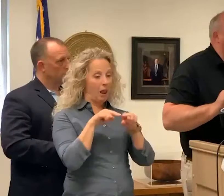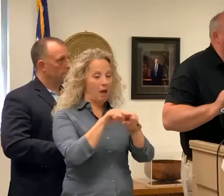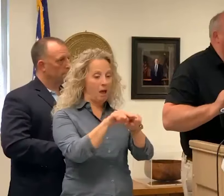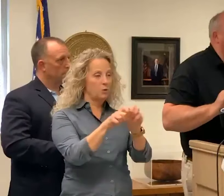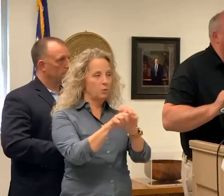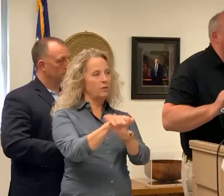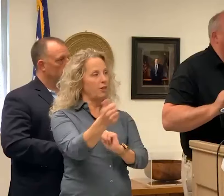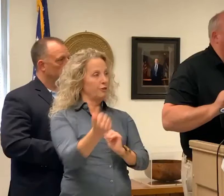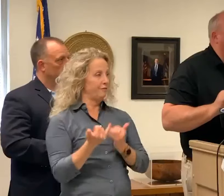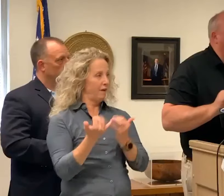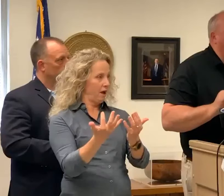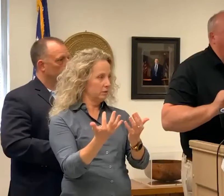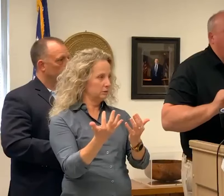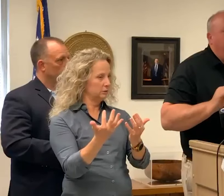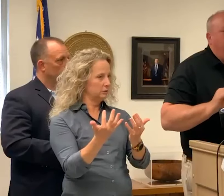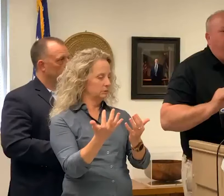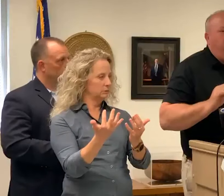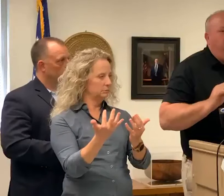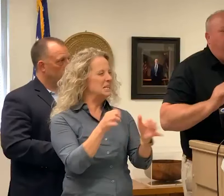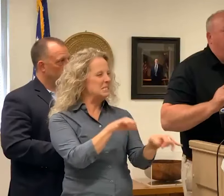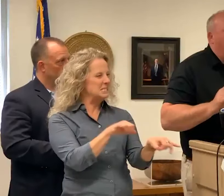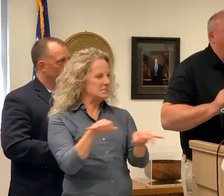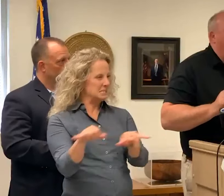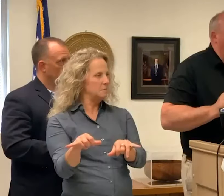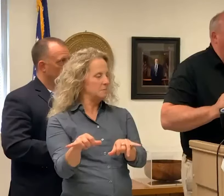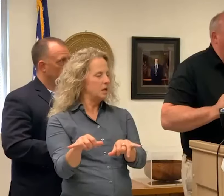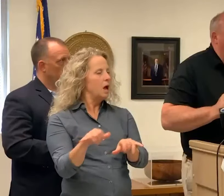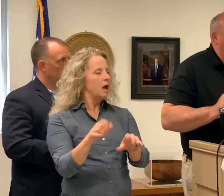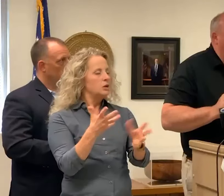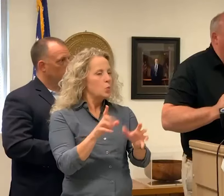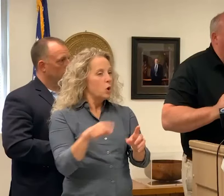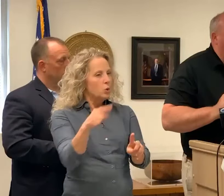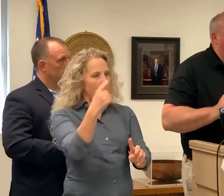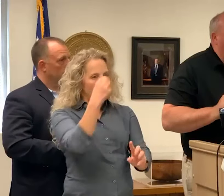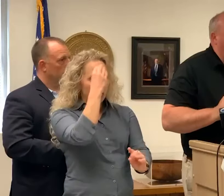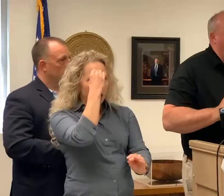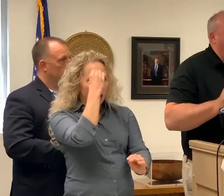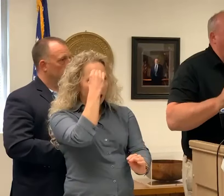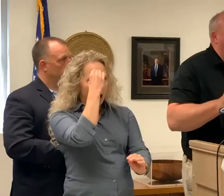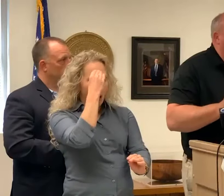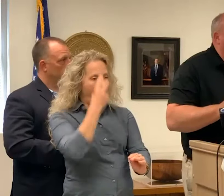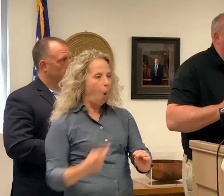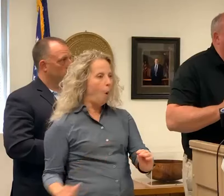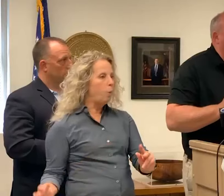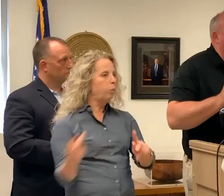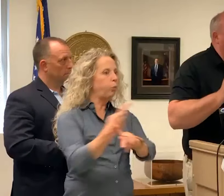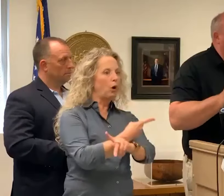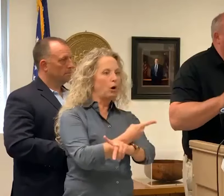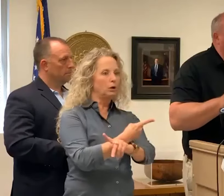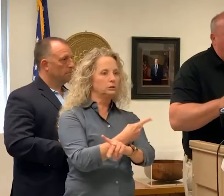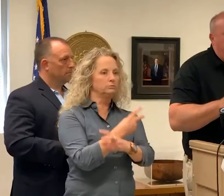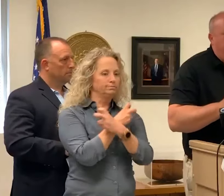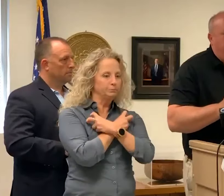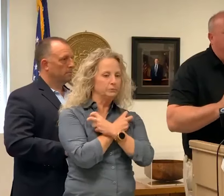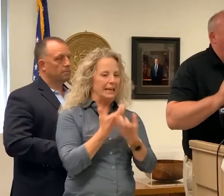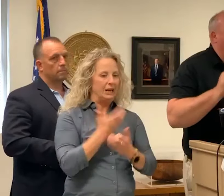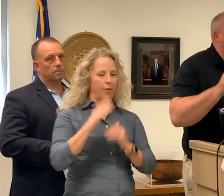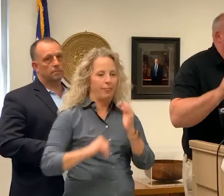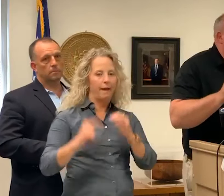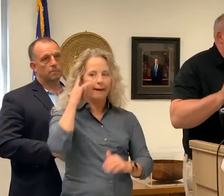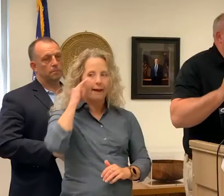with other fires. So I don't want anyone to think that there's a significant difference than the fires in